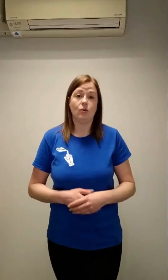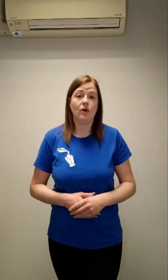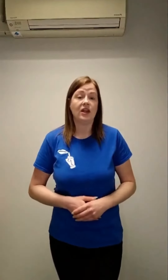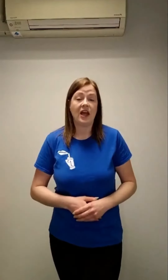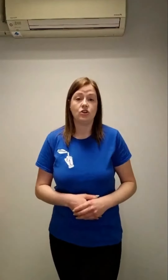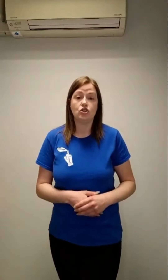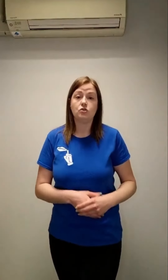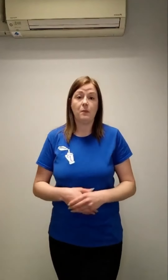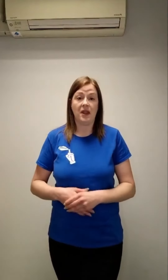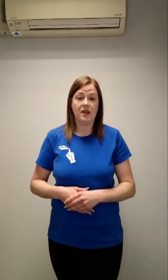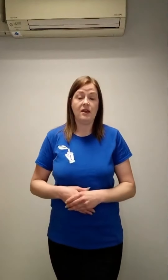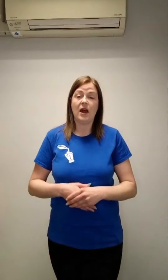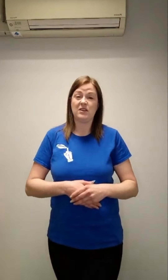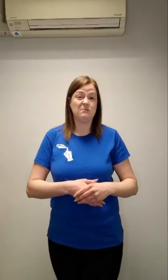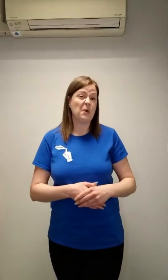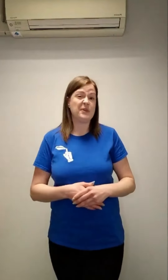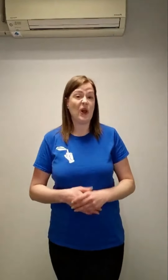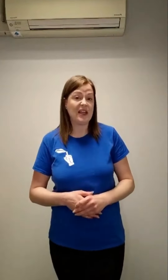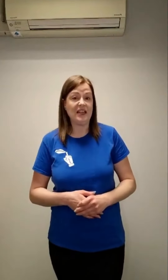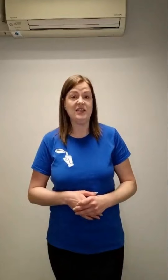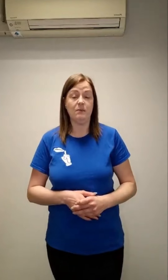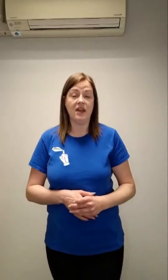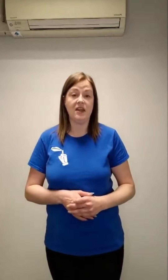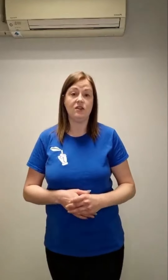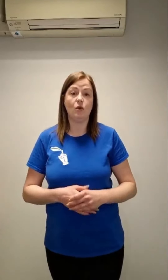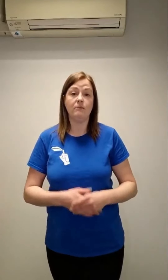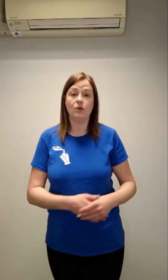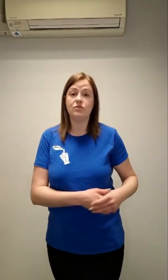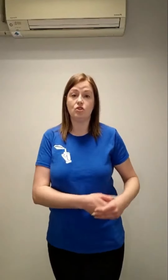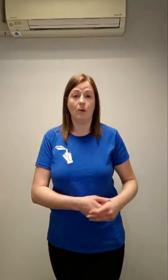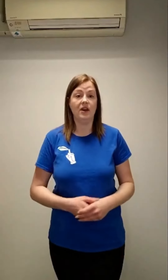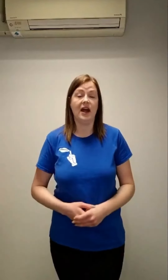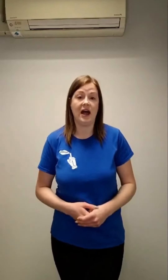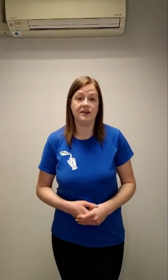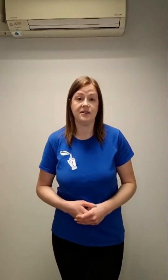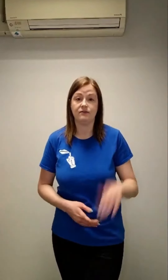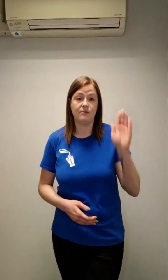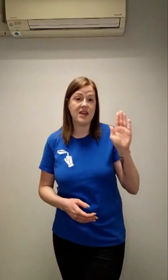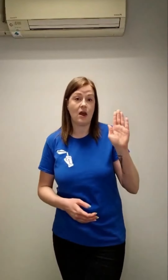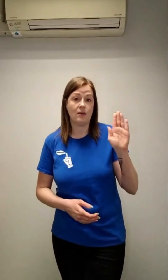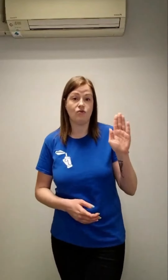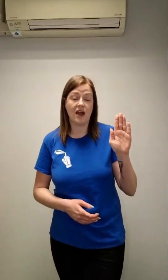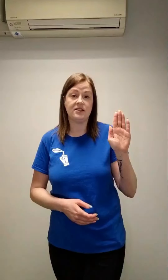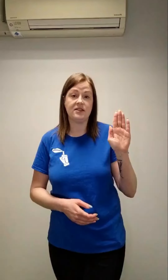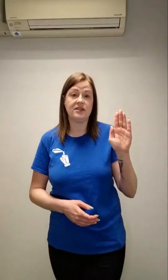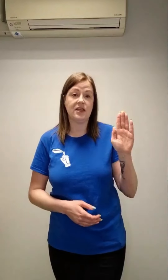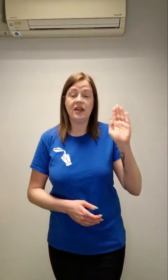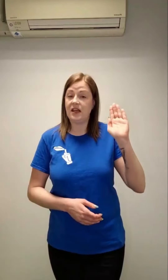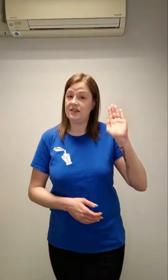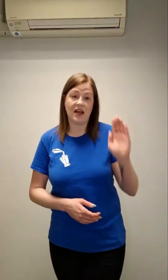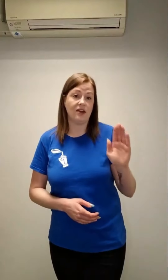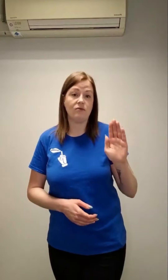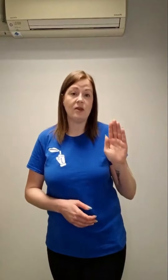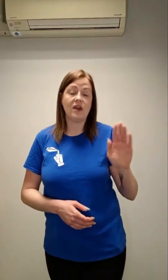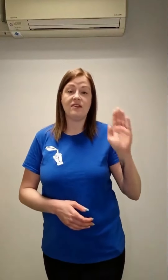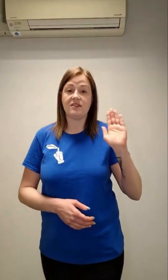working hand should be, and is most likely to be, your most dominant hand. For me, I am right-handed. It's the hand I write with, it's the hand